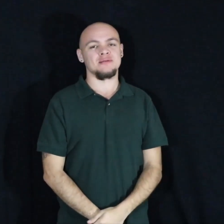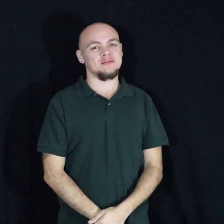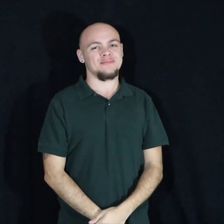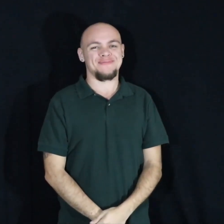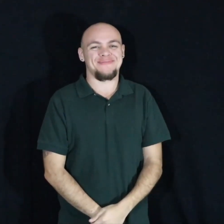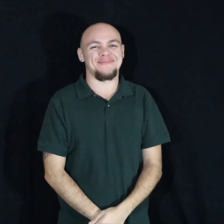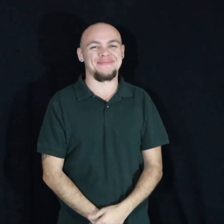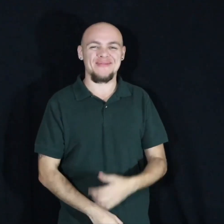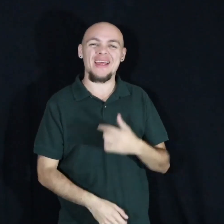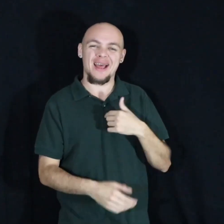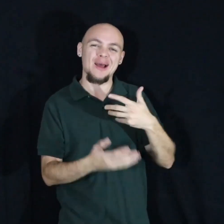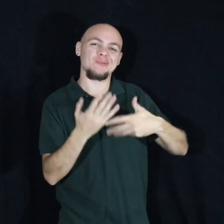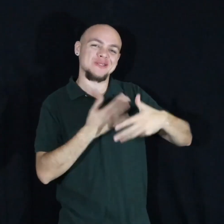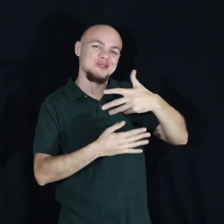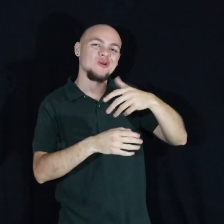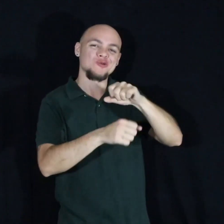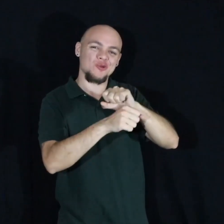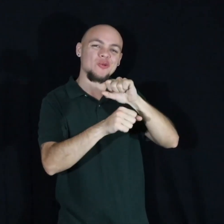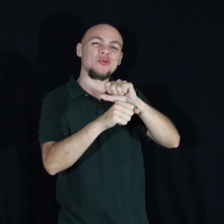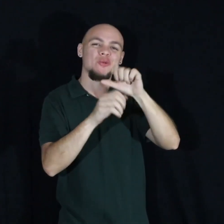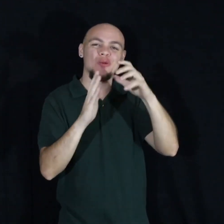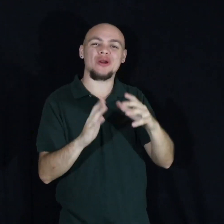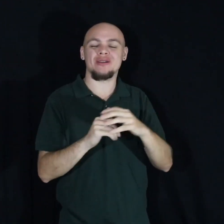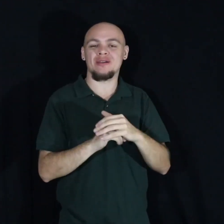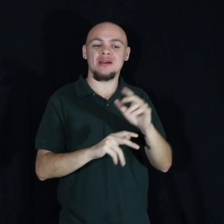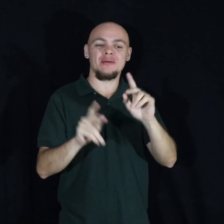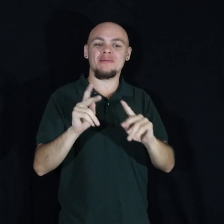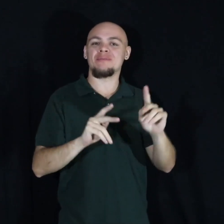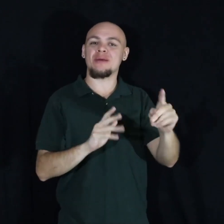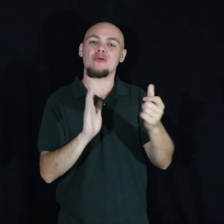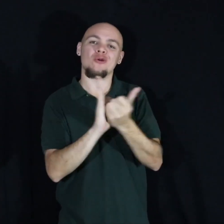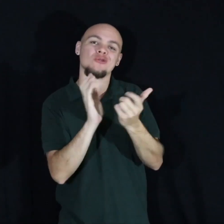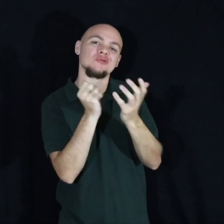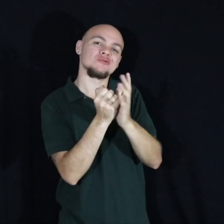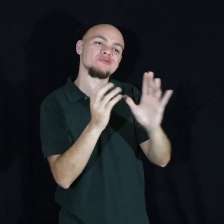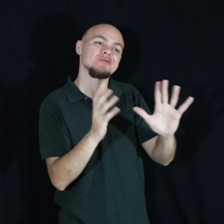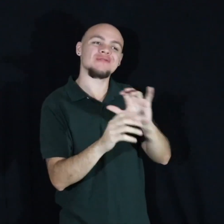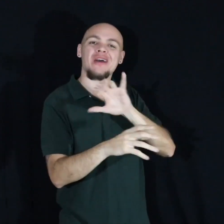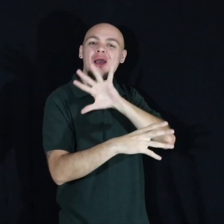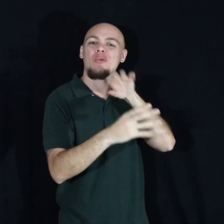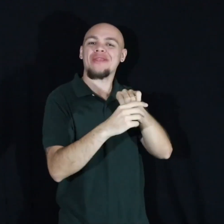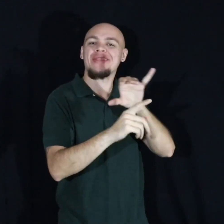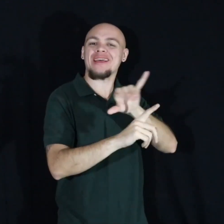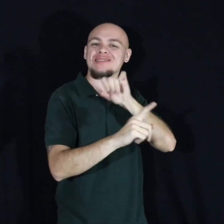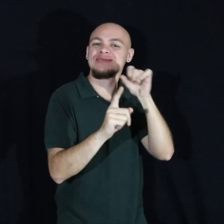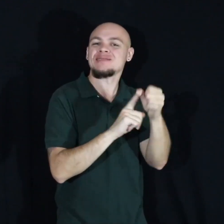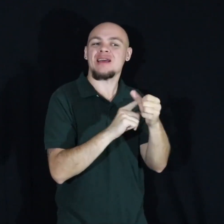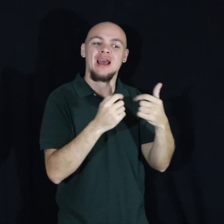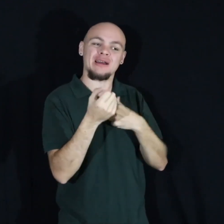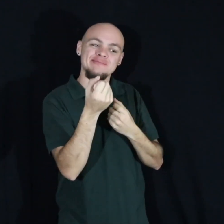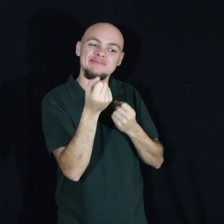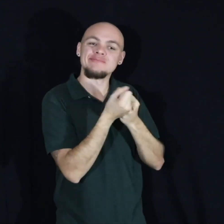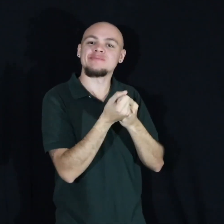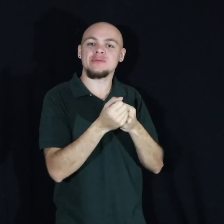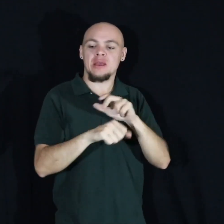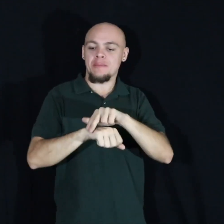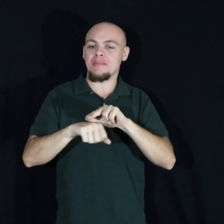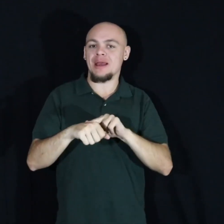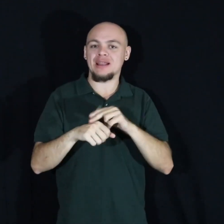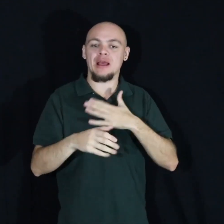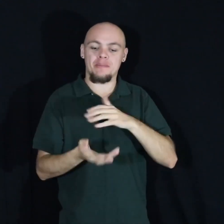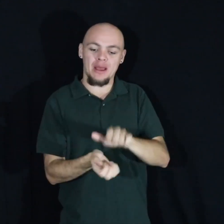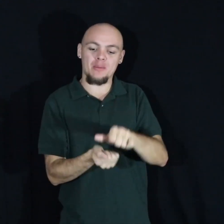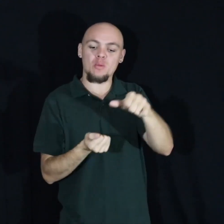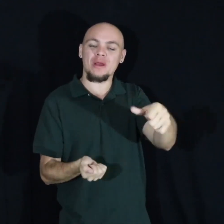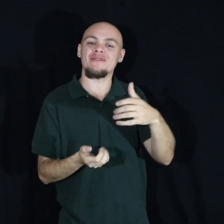I'm a social worker. I tend to the wounds of people crucified to circumstance, carry hope and Band-Aids in my briefcase, share my